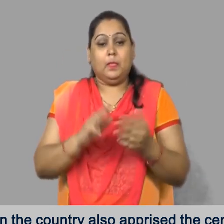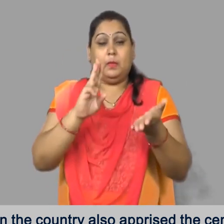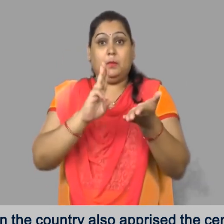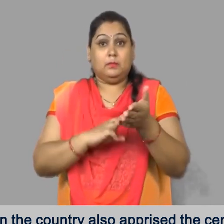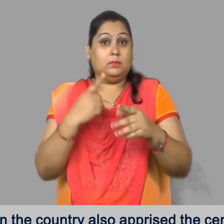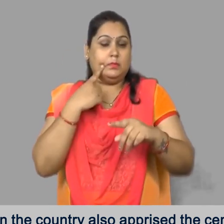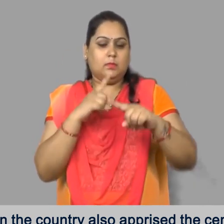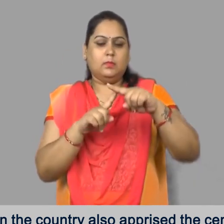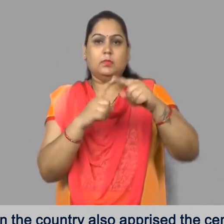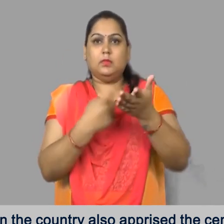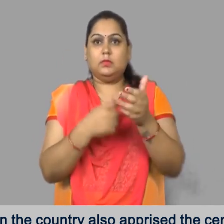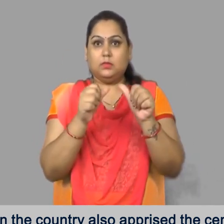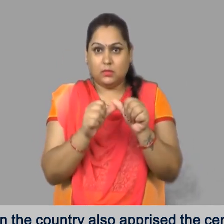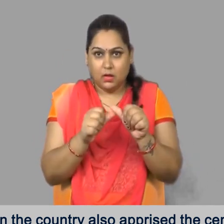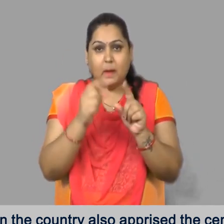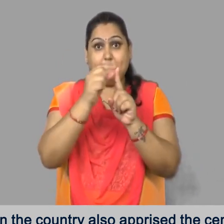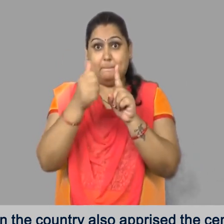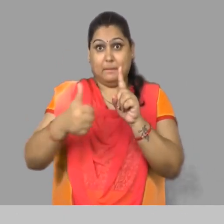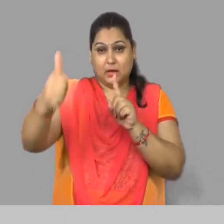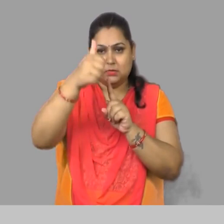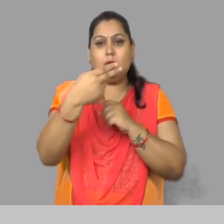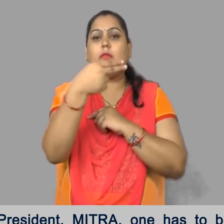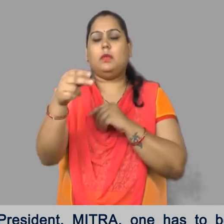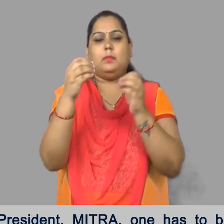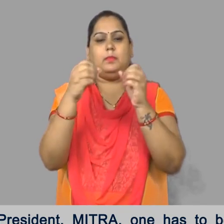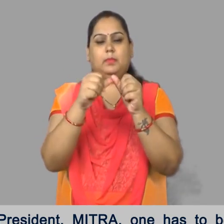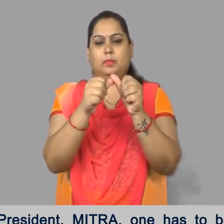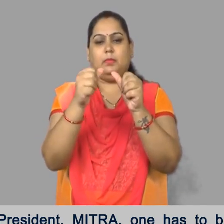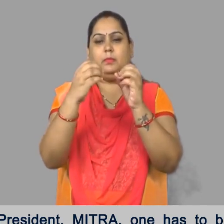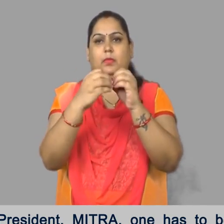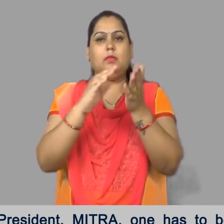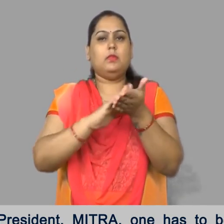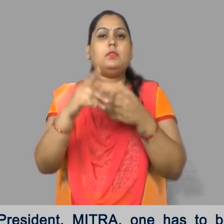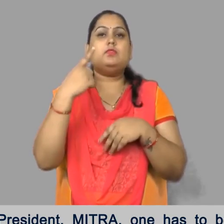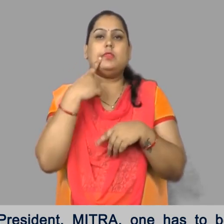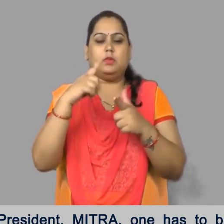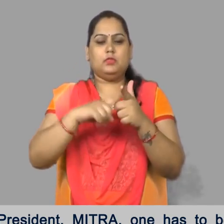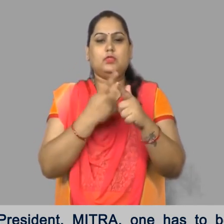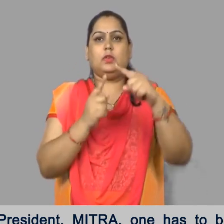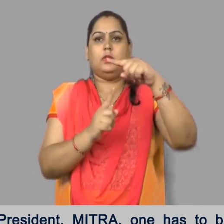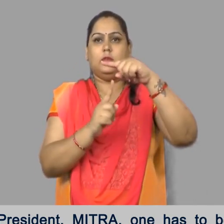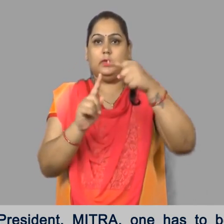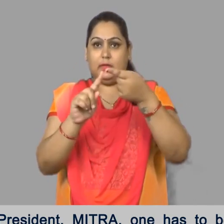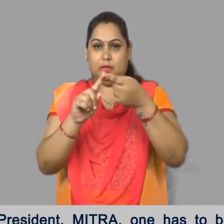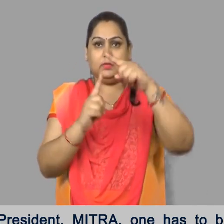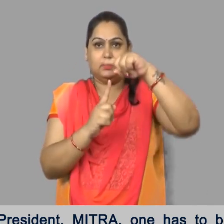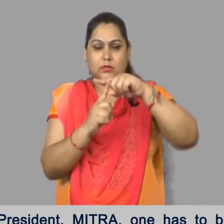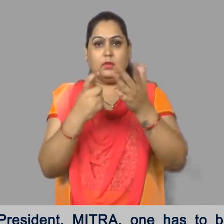the caregivers and other issues, said Abhijit Roth, President Mitra.